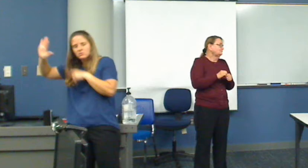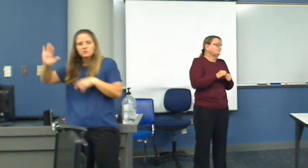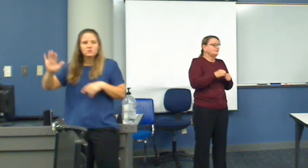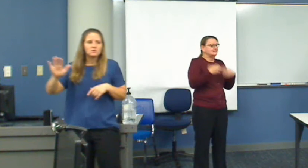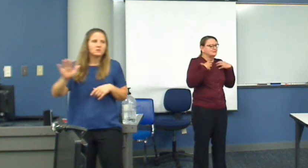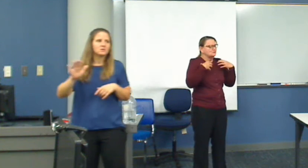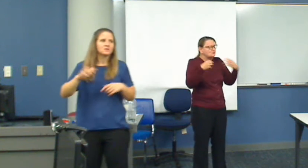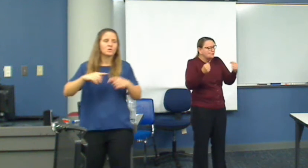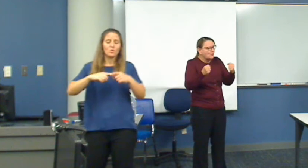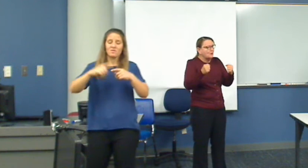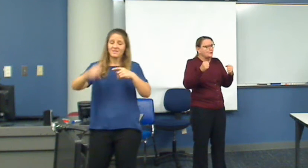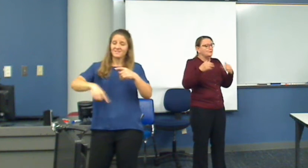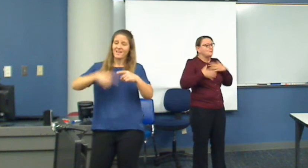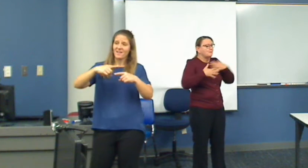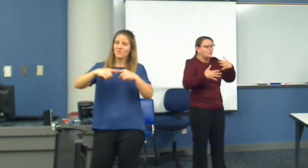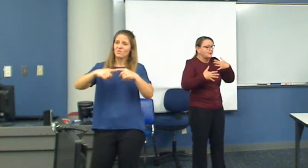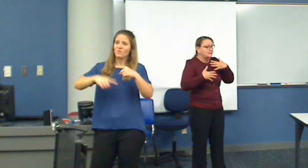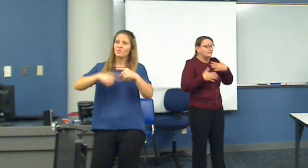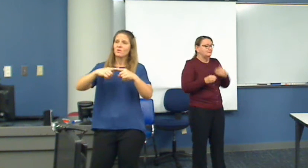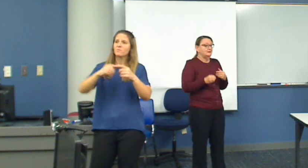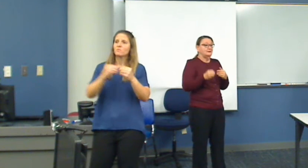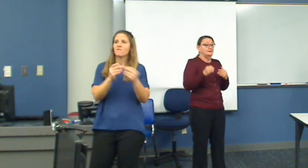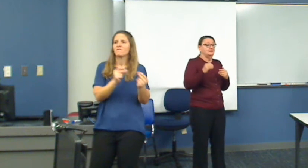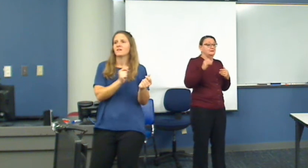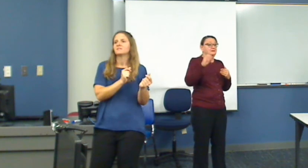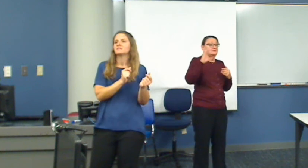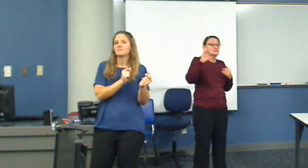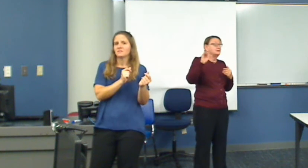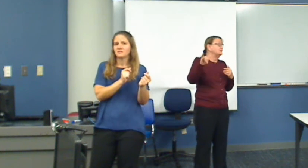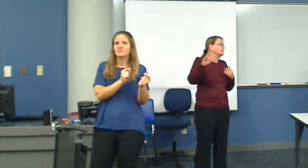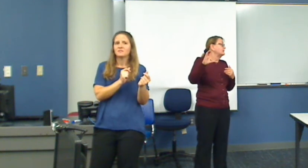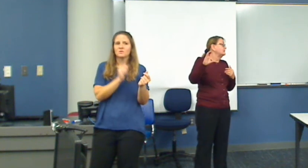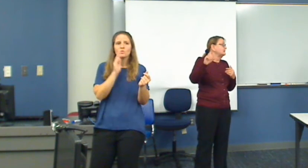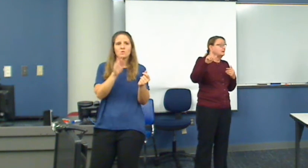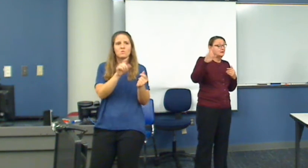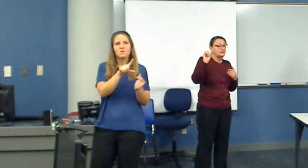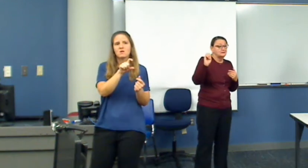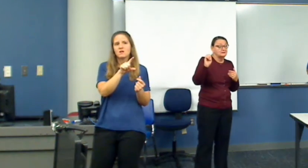The cycle is going to be a little bit faster. You're going to do 100 to